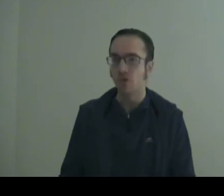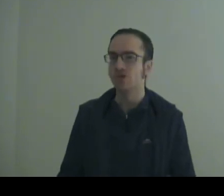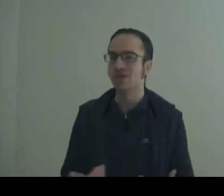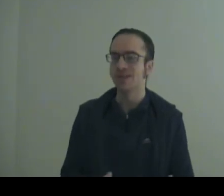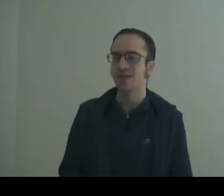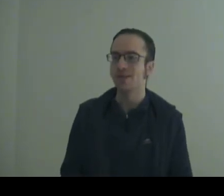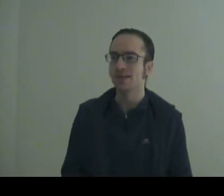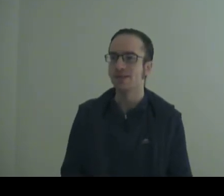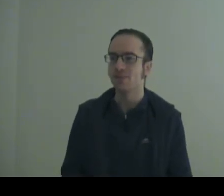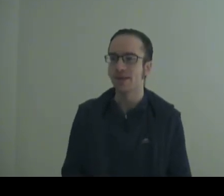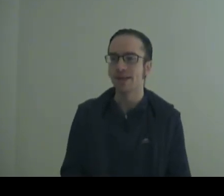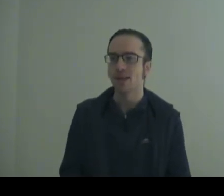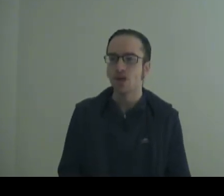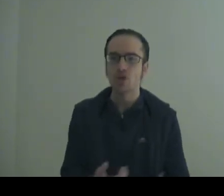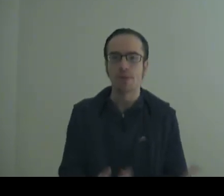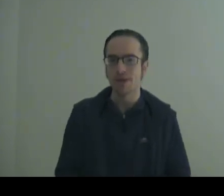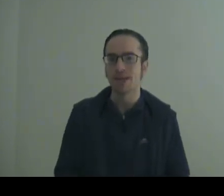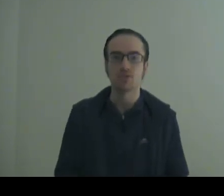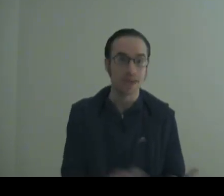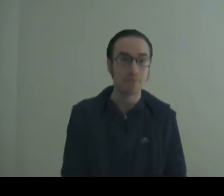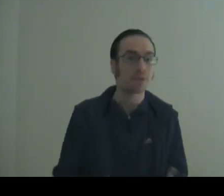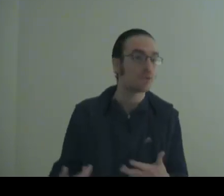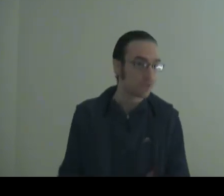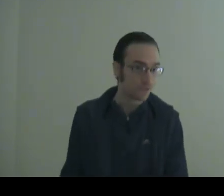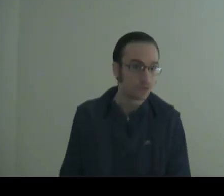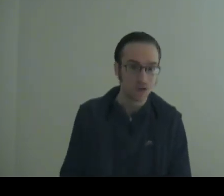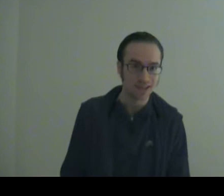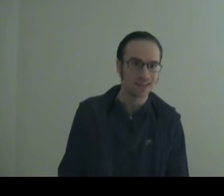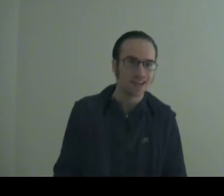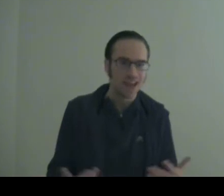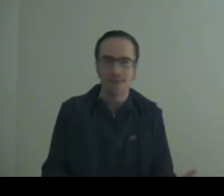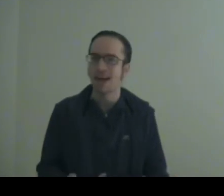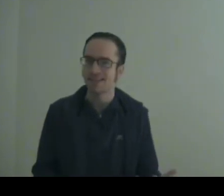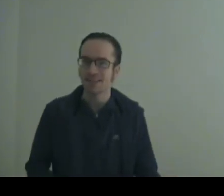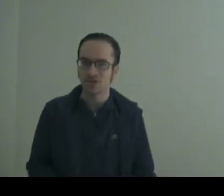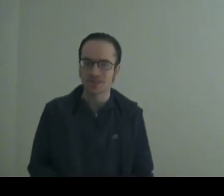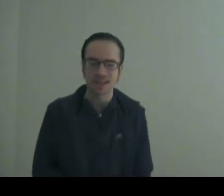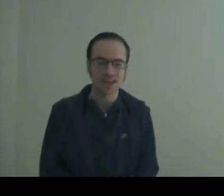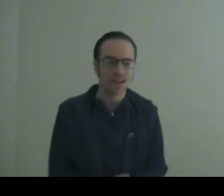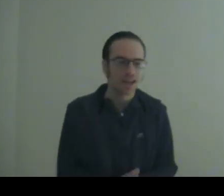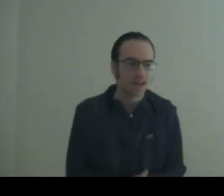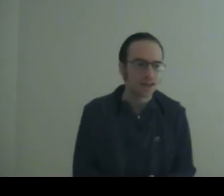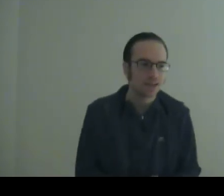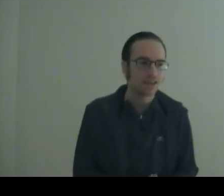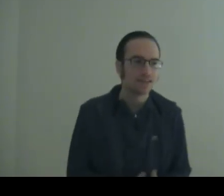should these be human beings with empathy, with free will? And that's an interesting